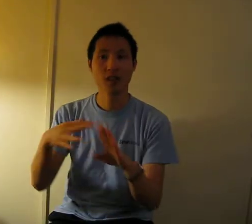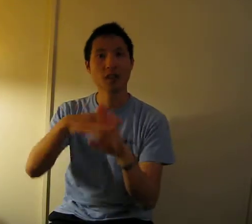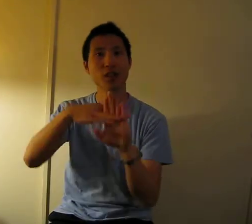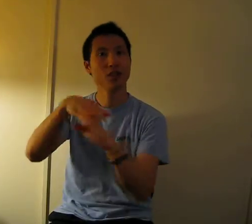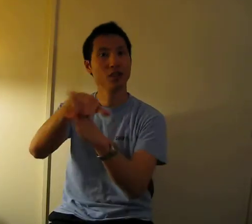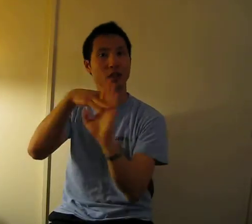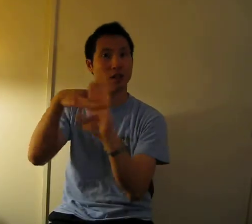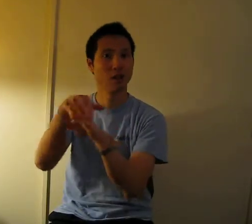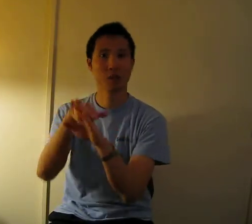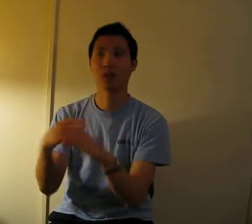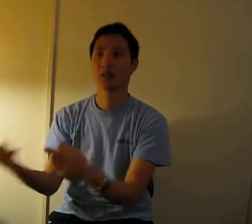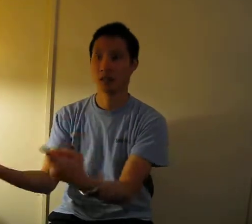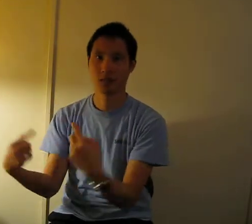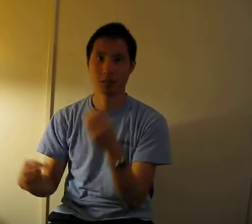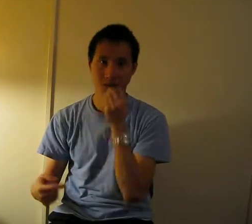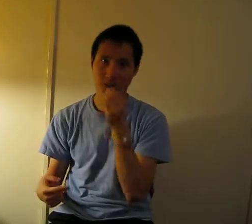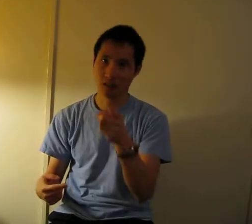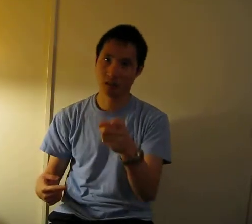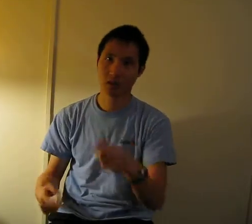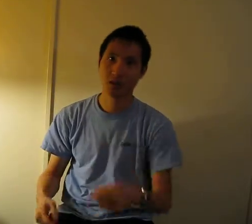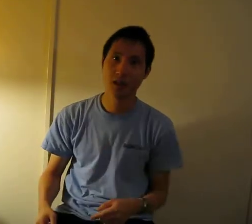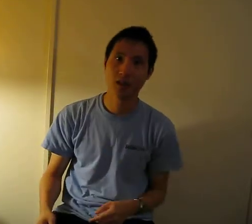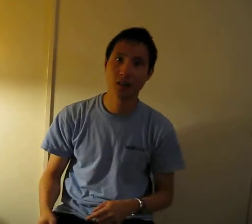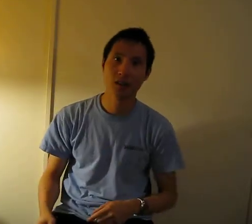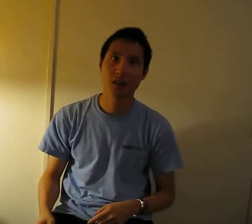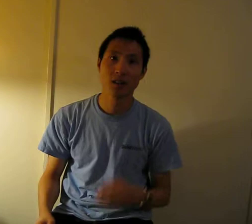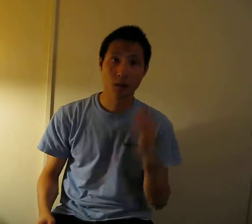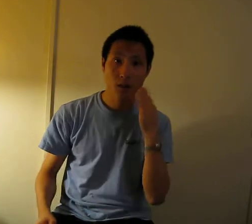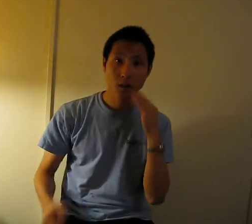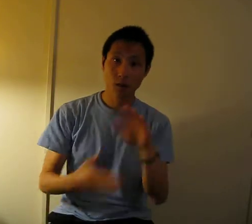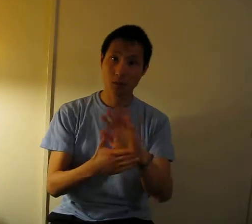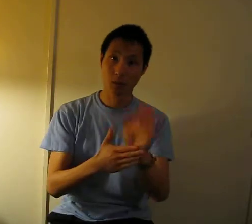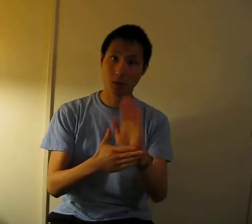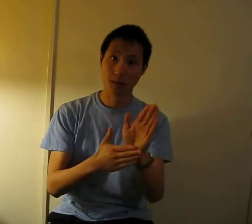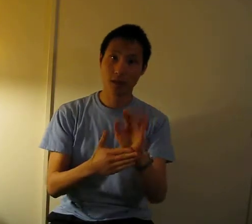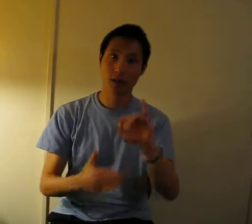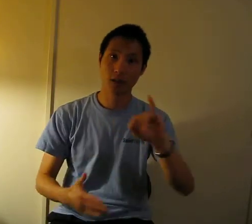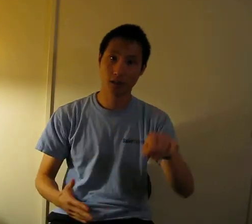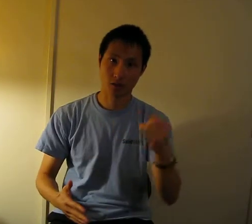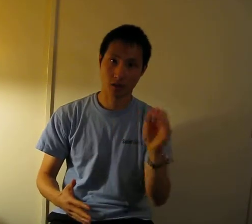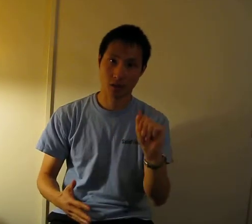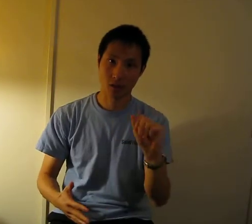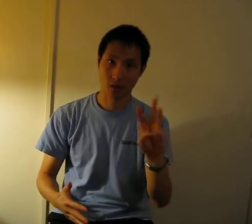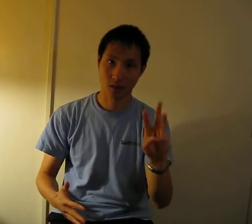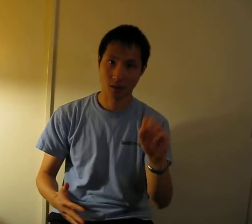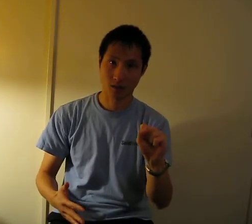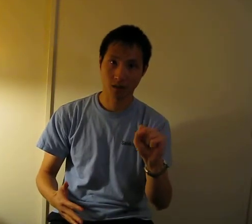You know, a lot of sharks, and they're all going to come and eat you. You know that movie, Jaws?